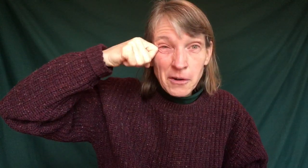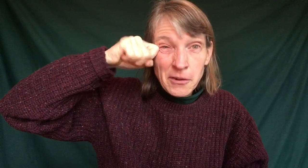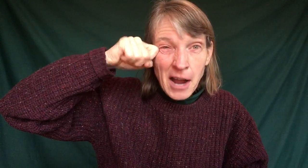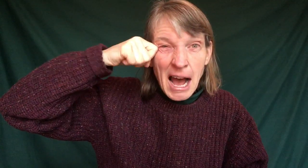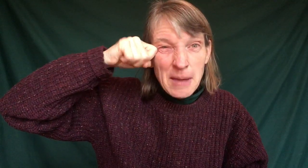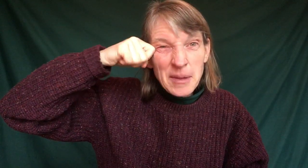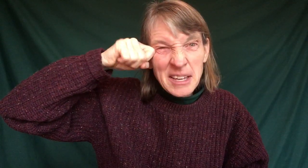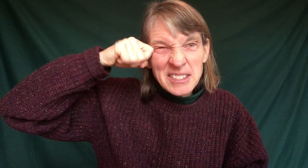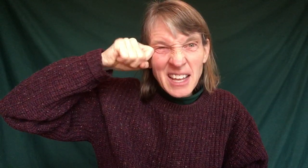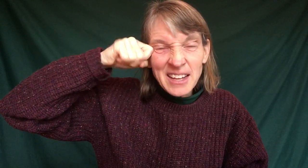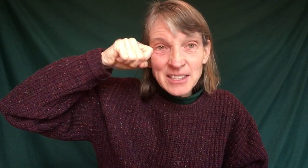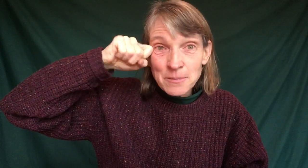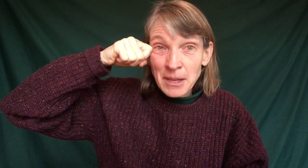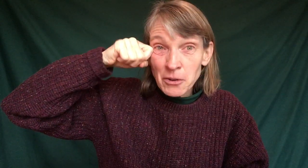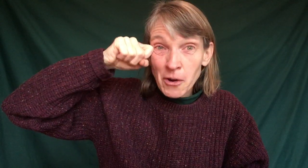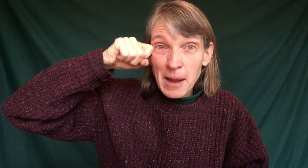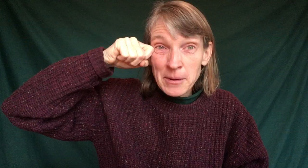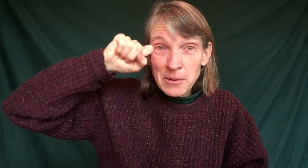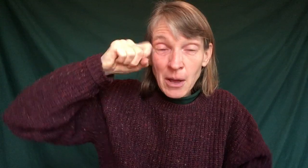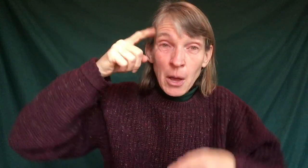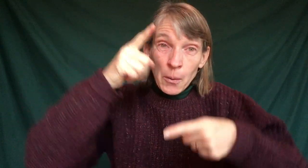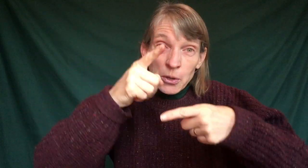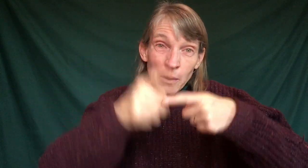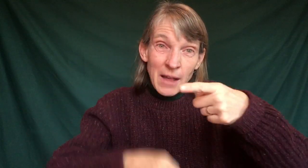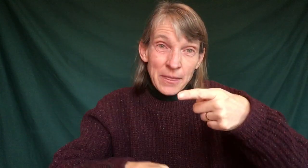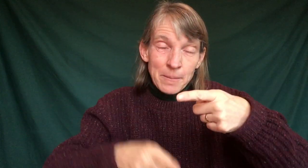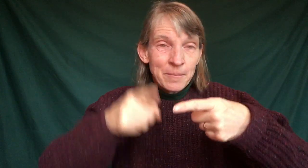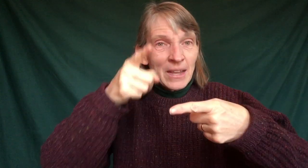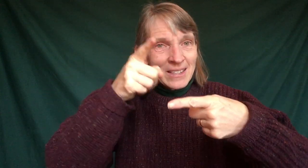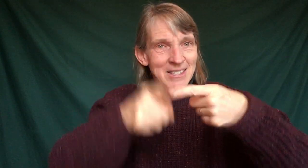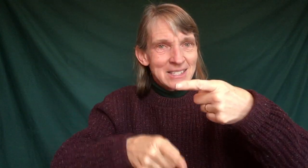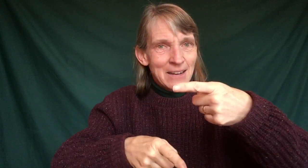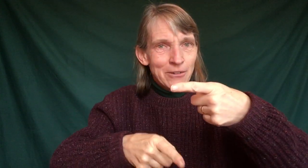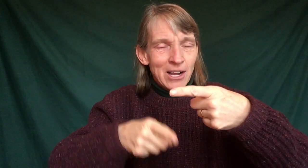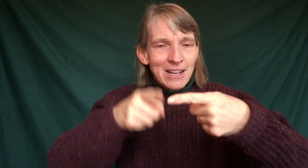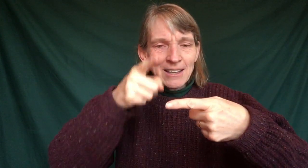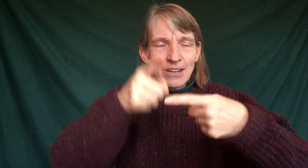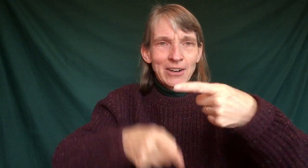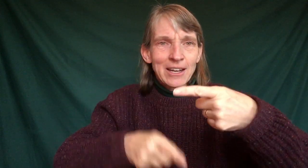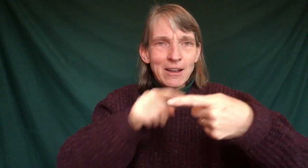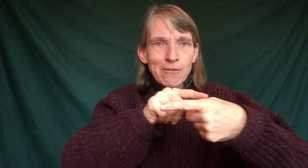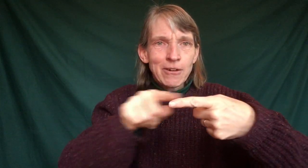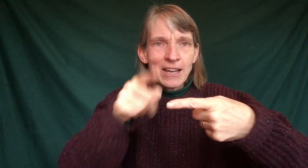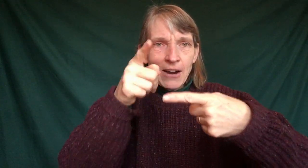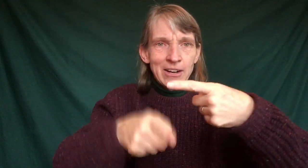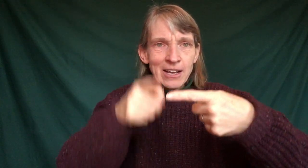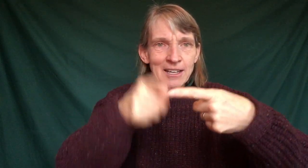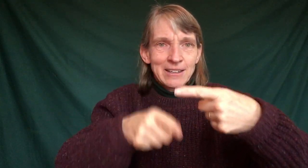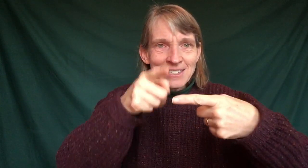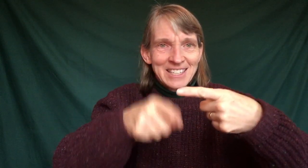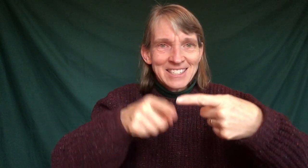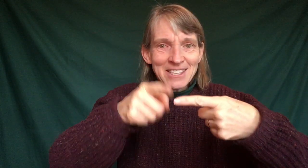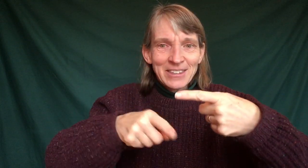your eye because onions make you cry when you cut them. This is a sign for cut, like you're cutting off a carrot, cutting slices of it.